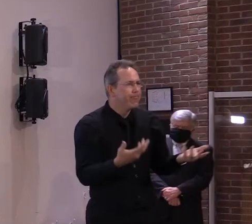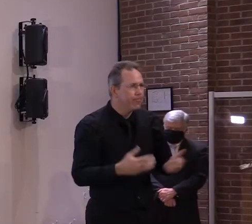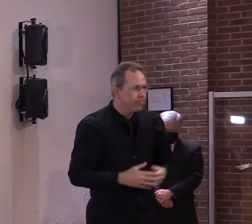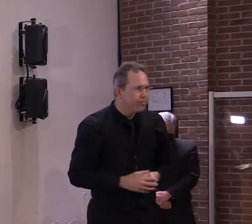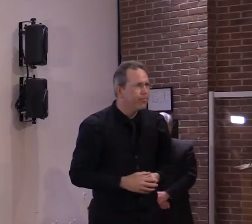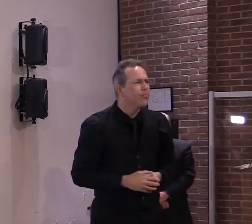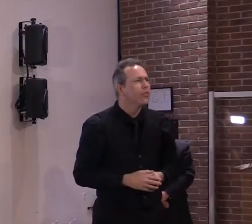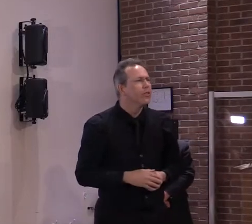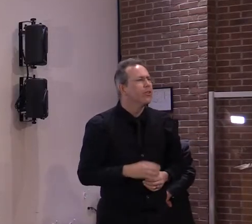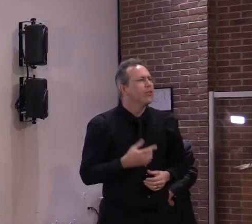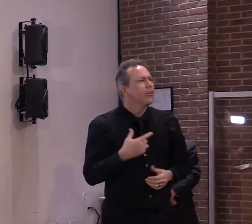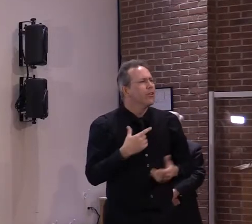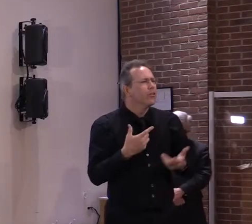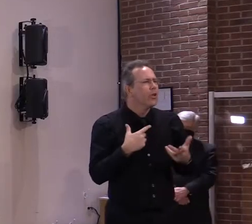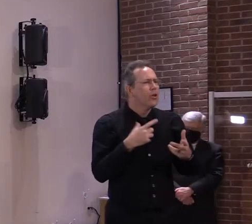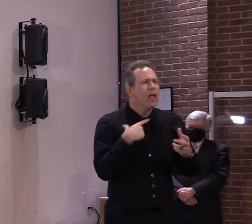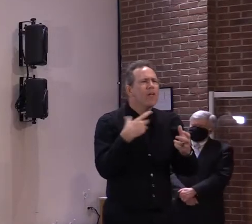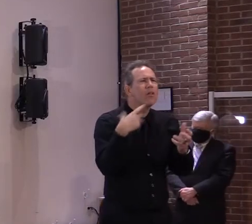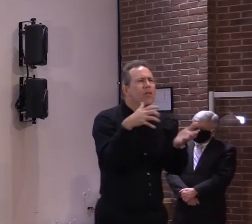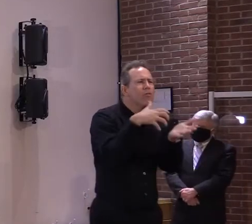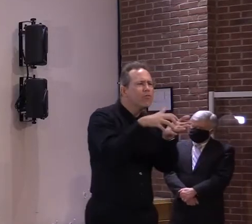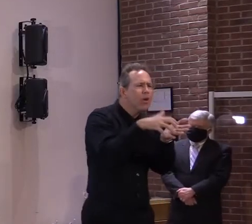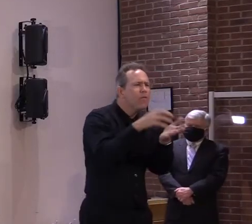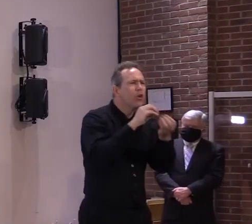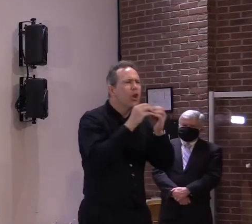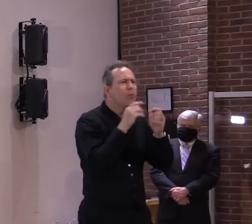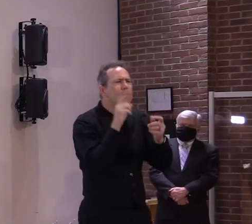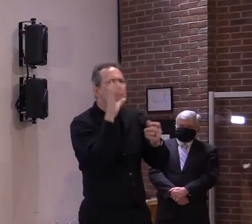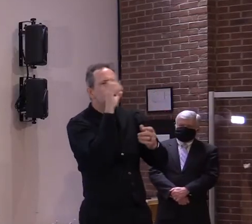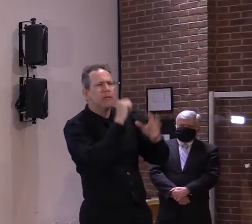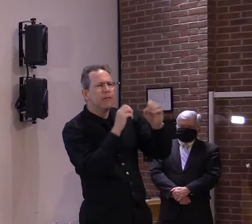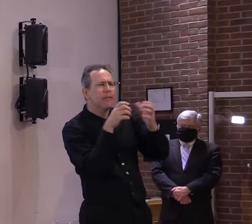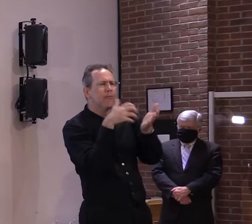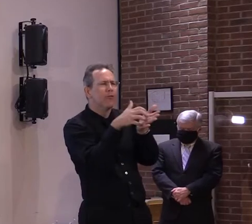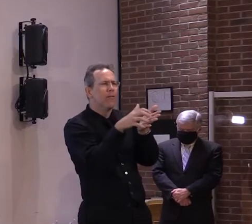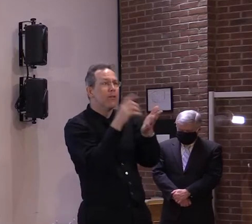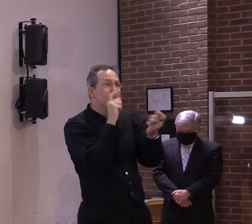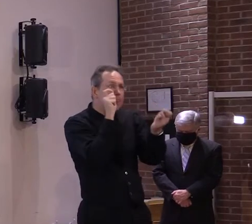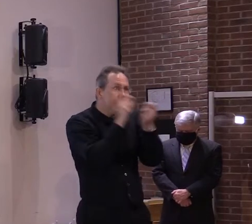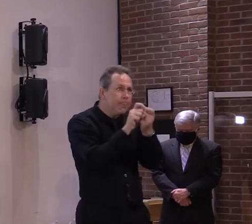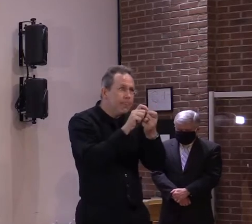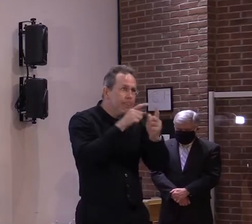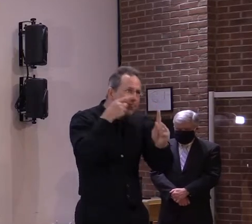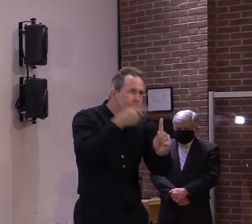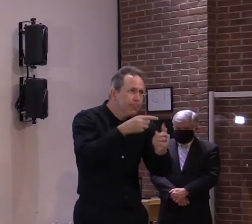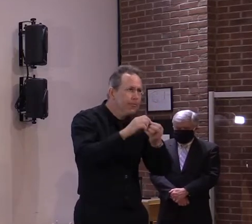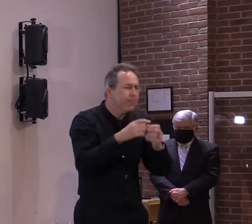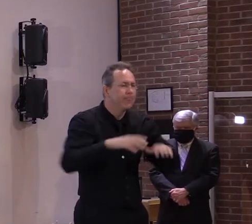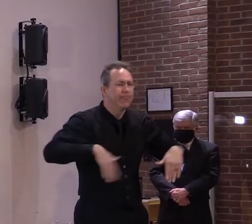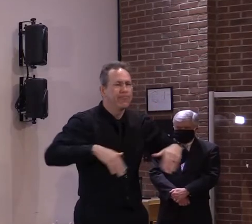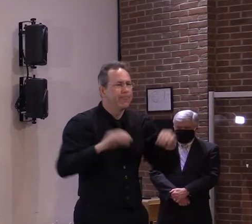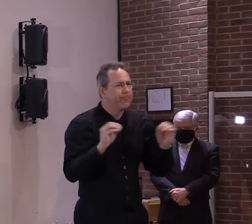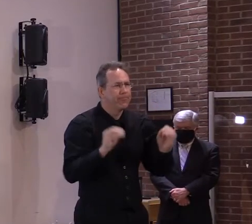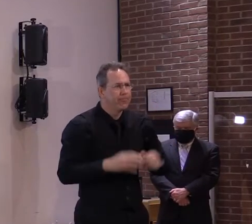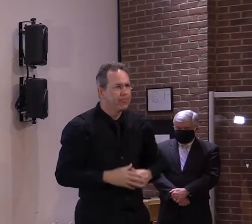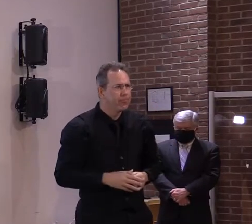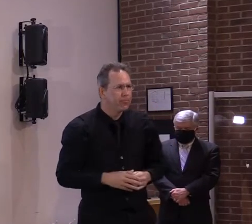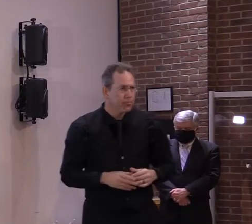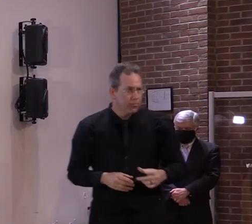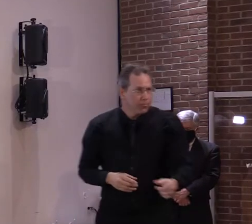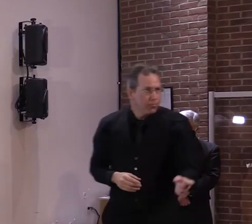but we don't have the accurate data that we really need to track that. So to be clear, you know